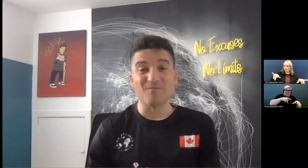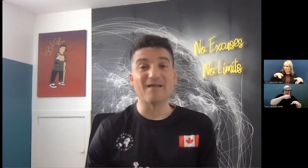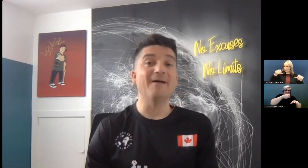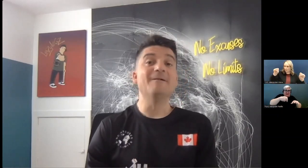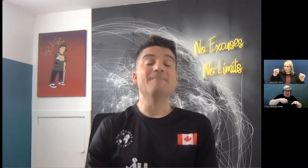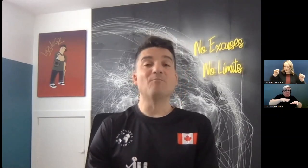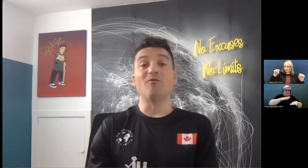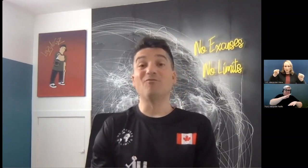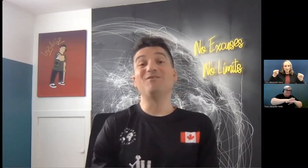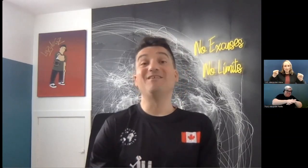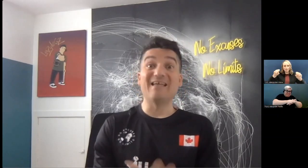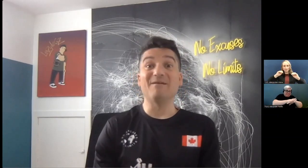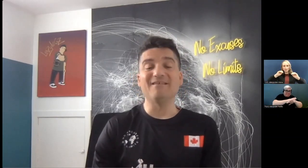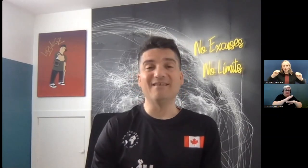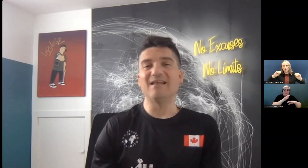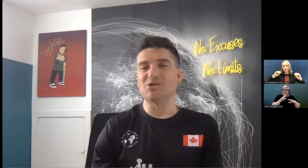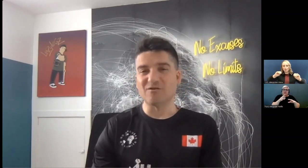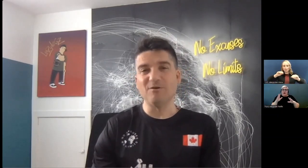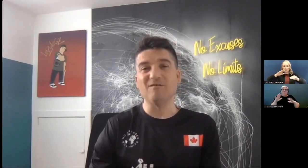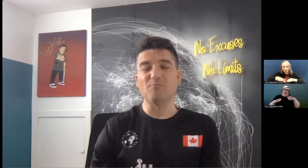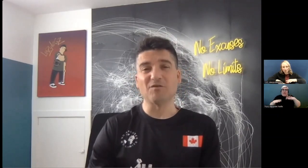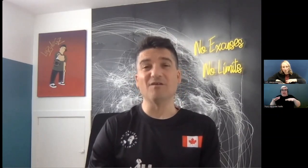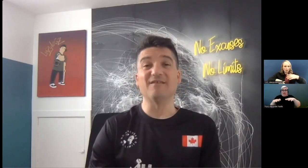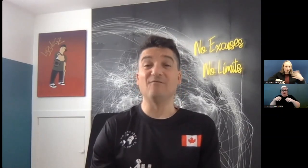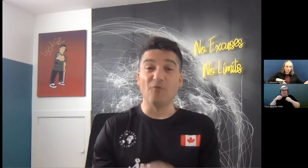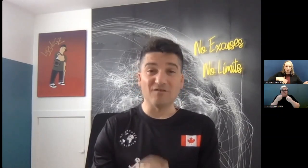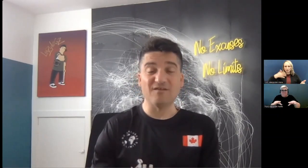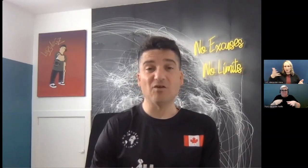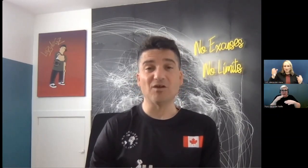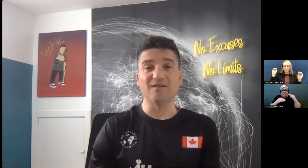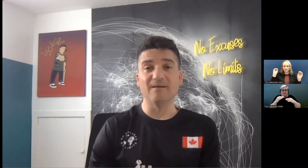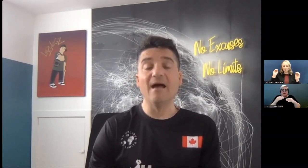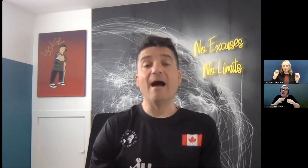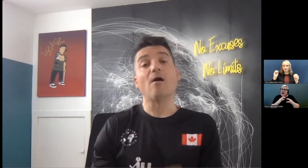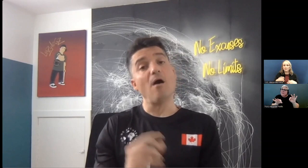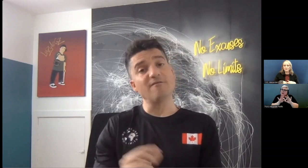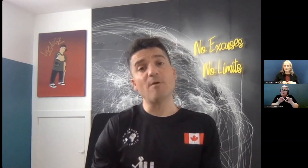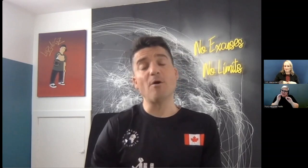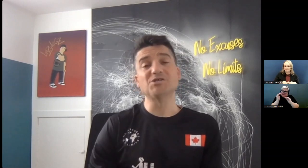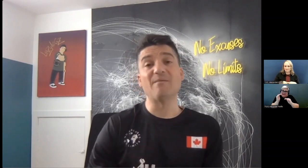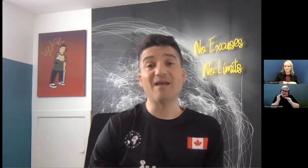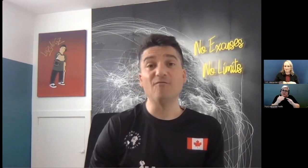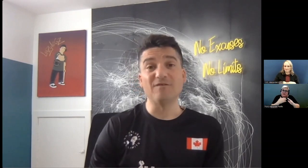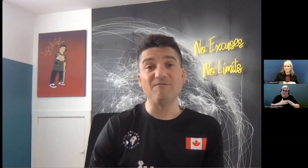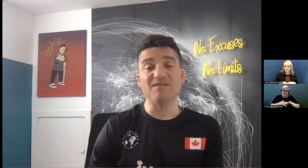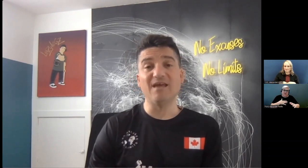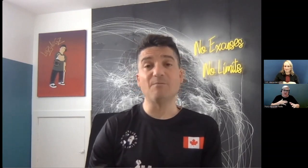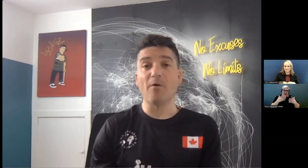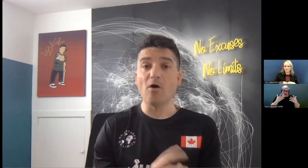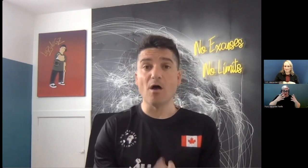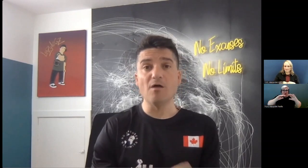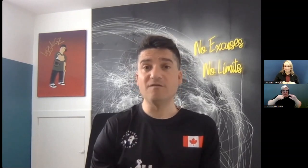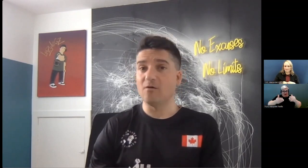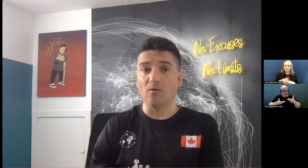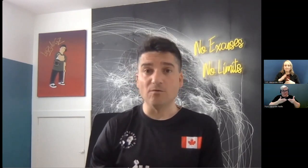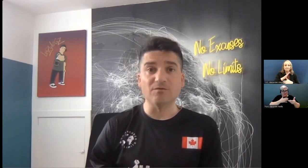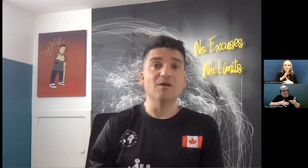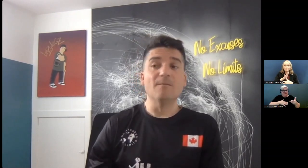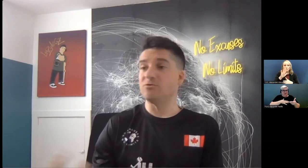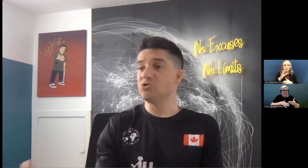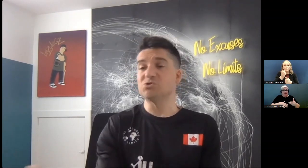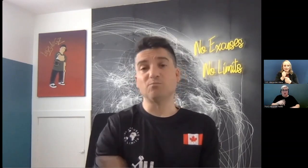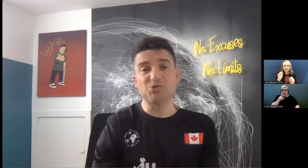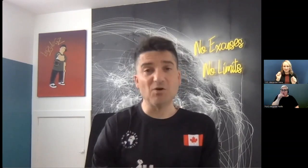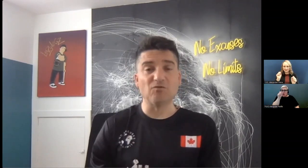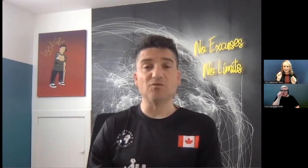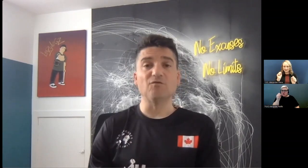hit with your arms or step on with your feet. And so the most important thing is your safety. And so right now, I'd